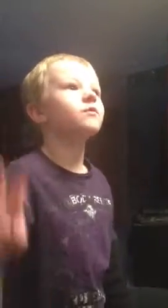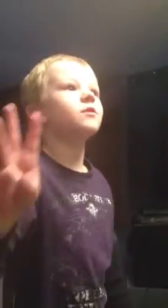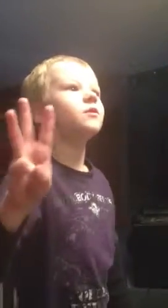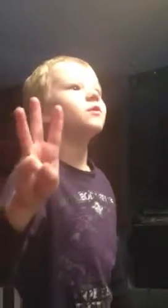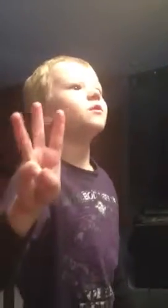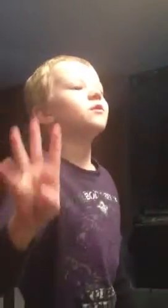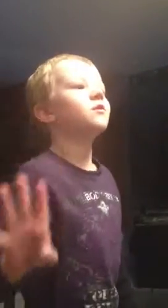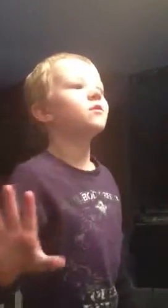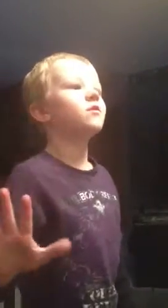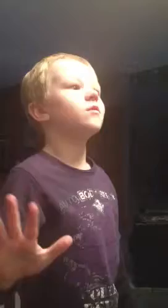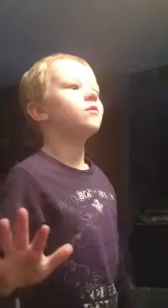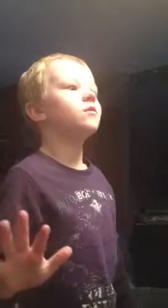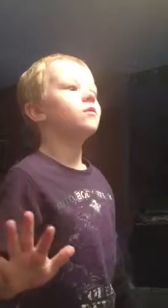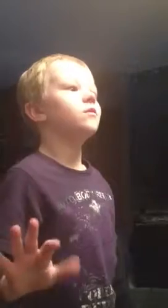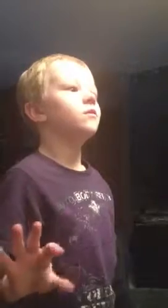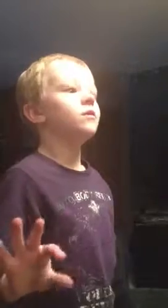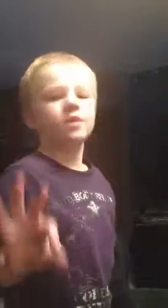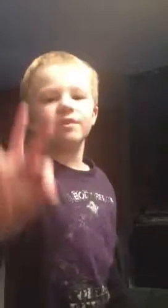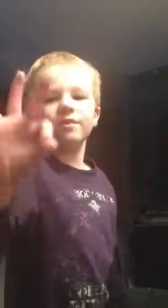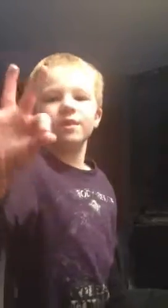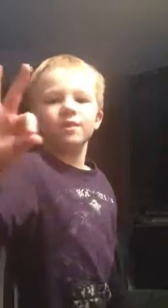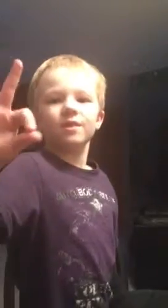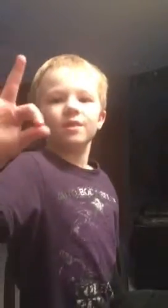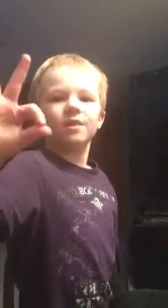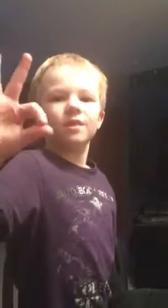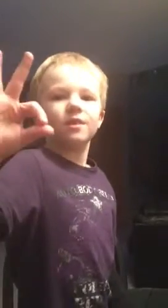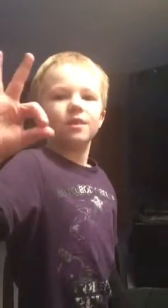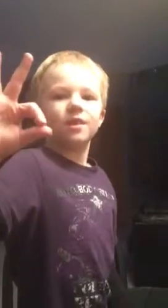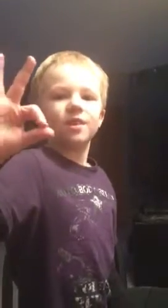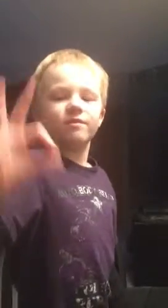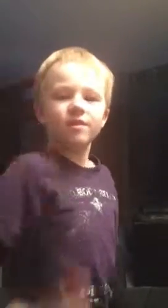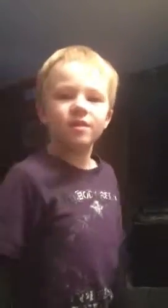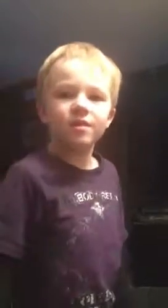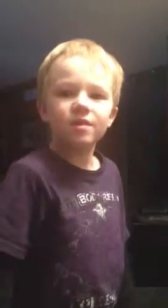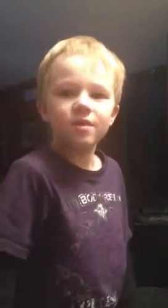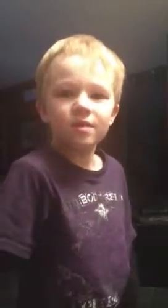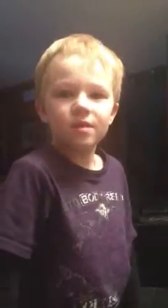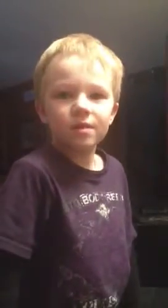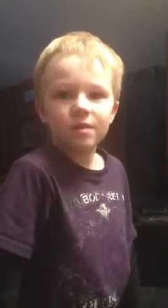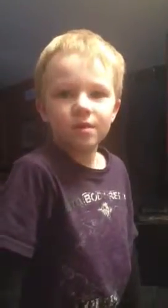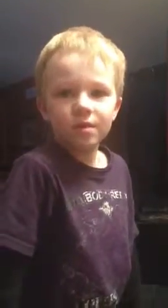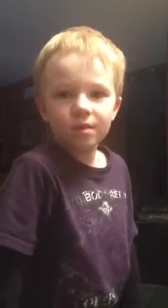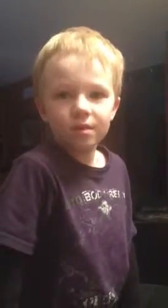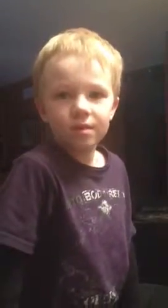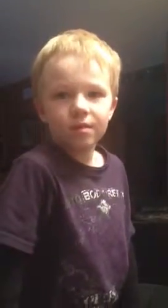6. 7. 7. I assume you need your other hand to do that?